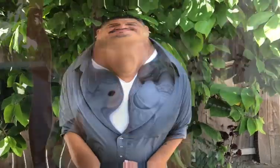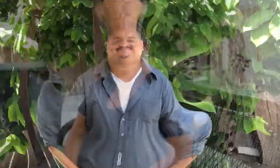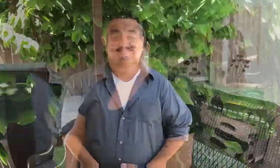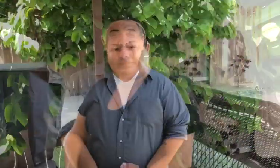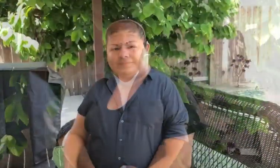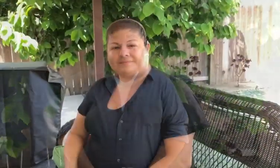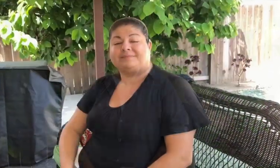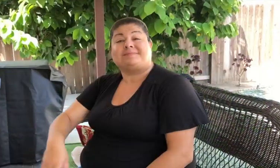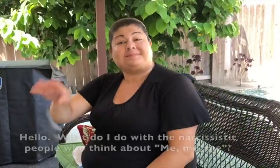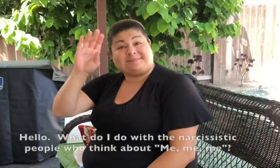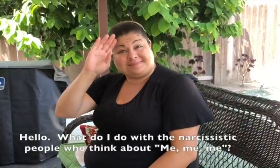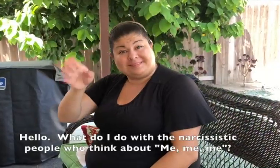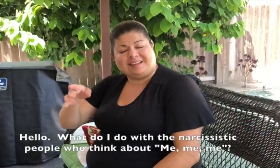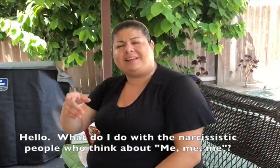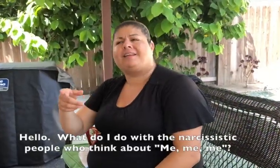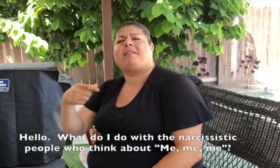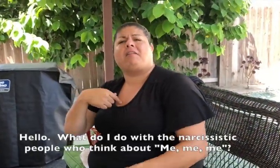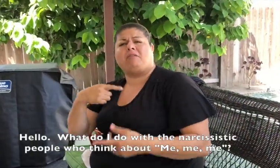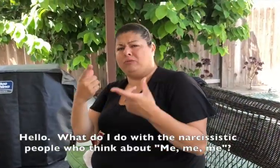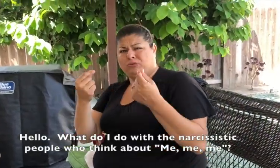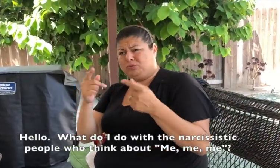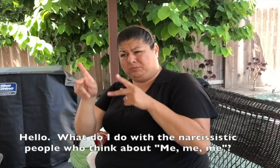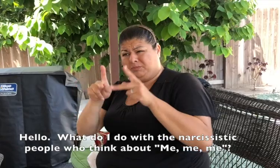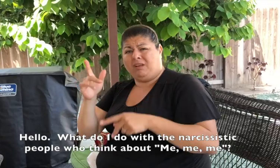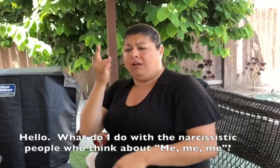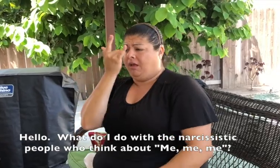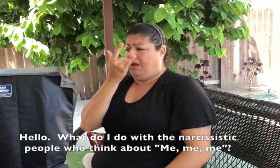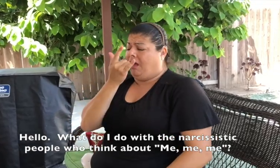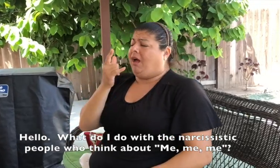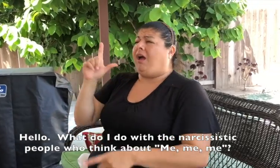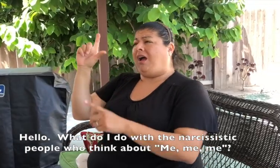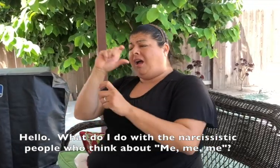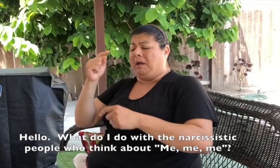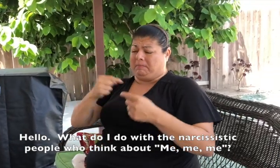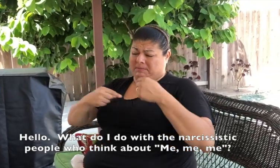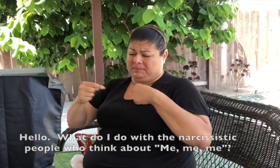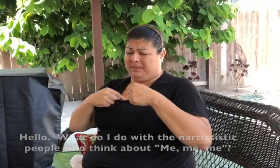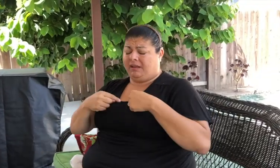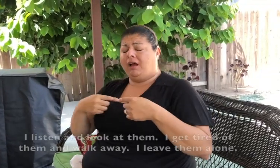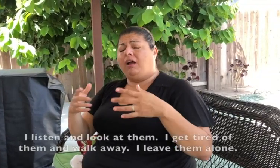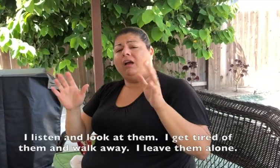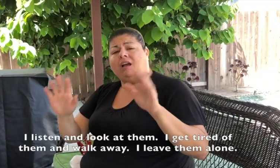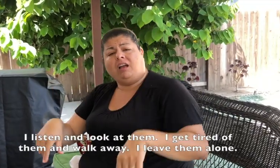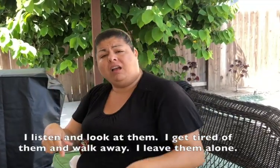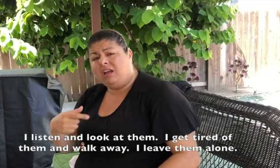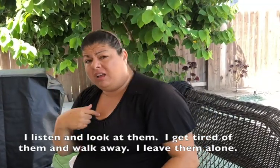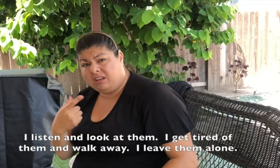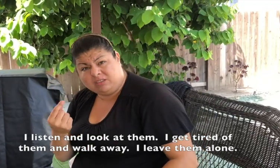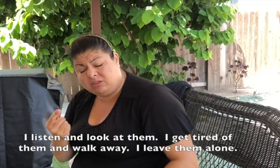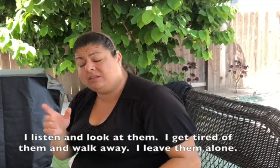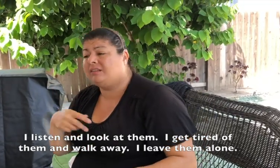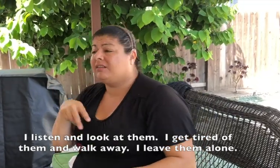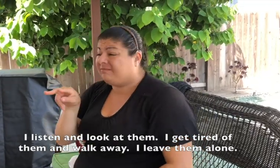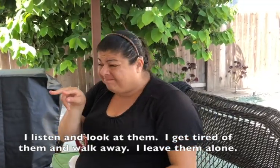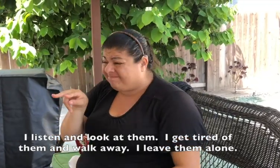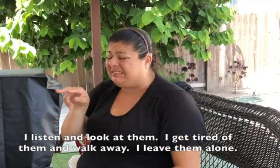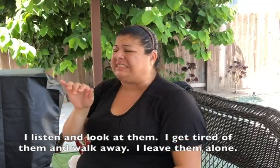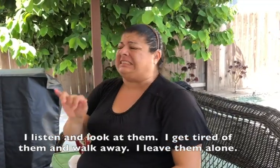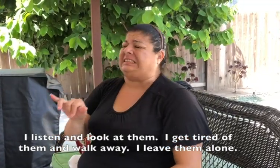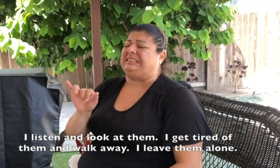that. Hello, what do I think of narcissistic people and who they think about me? I listen and look at them, I